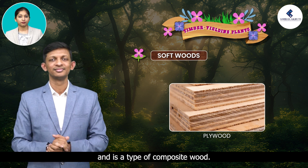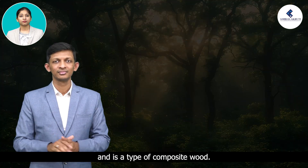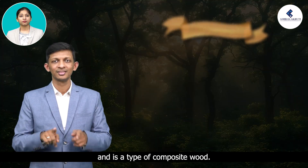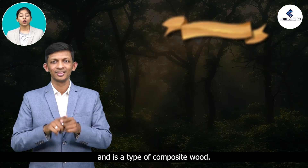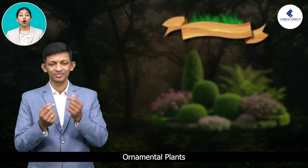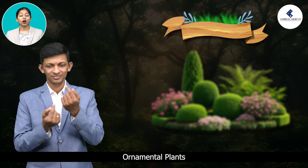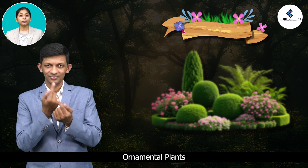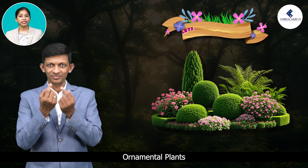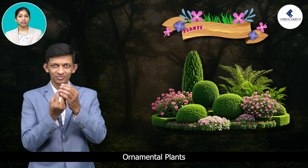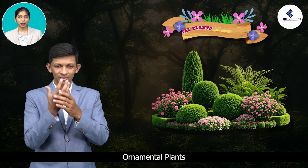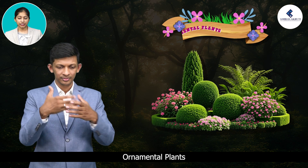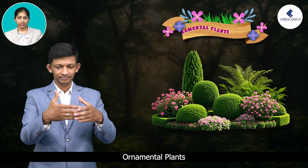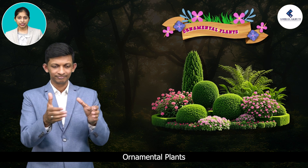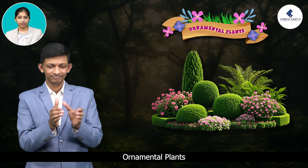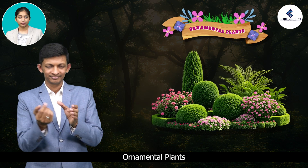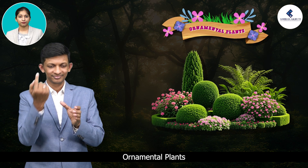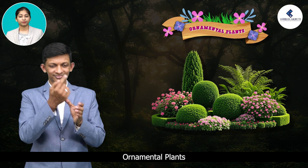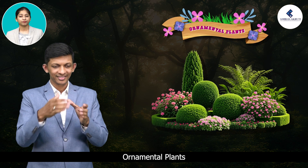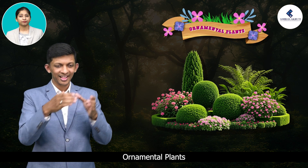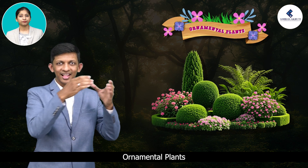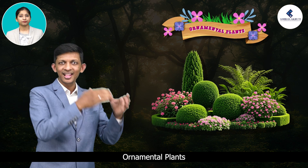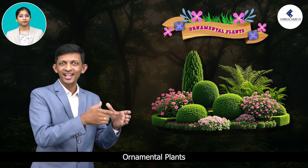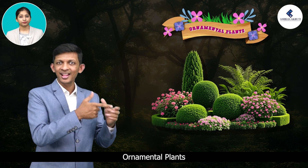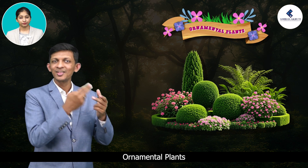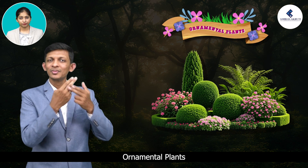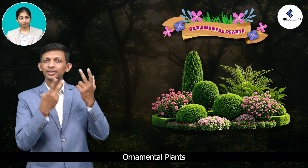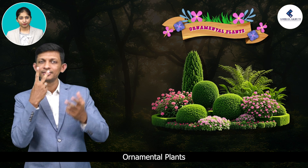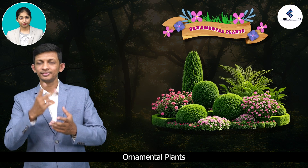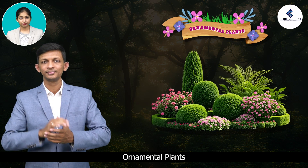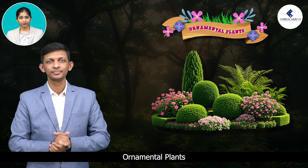wood. Ornamental plants.